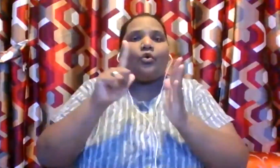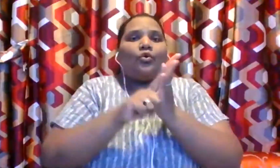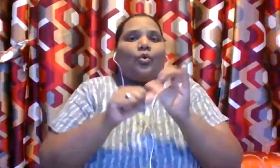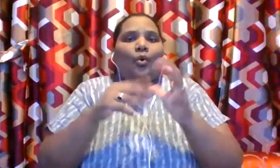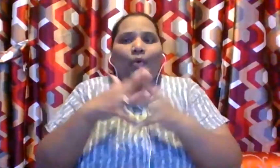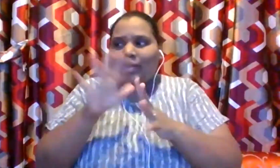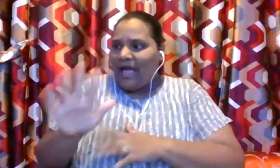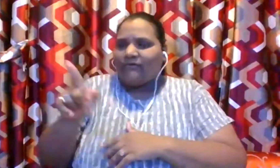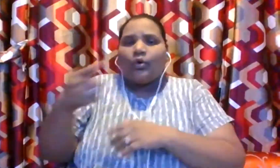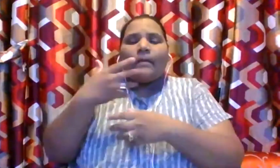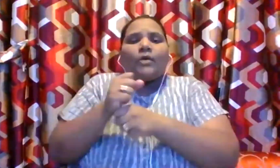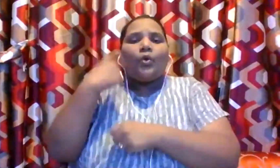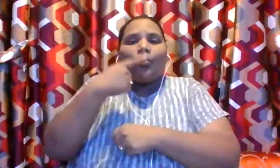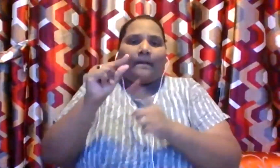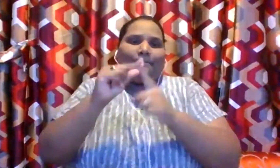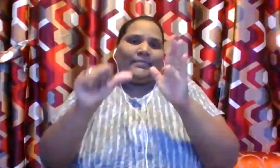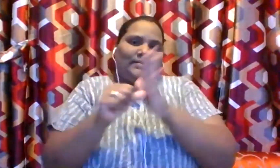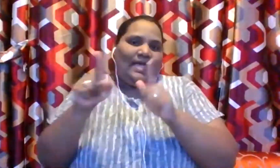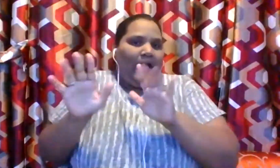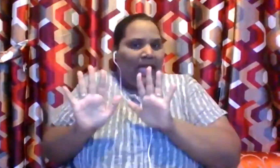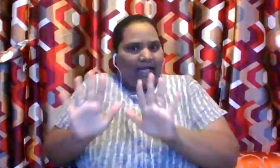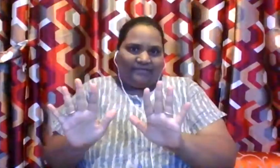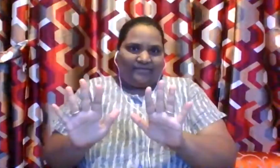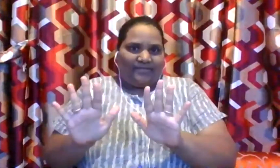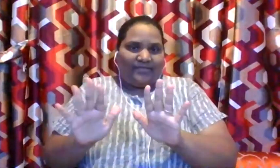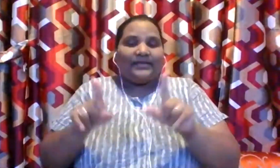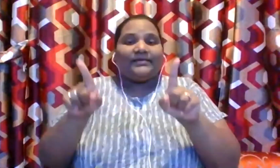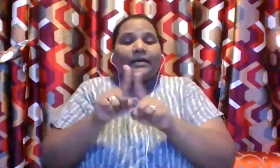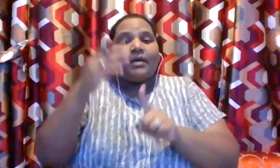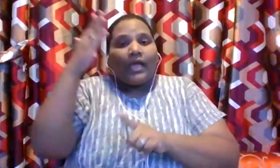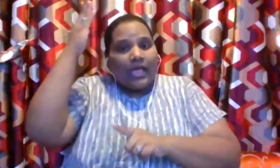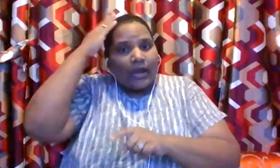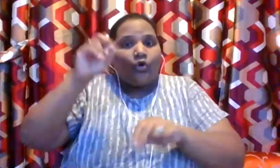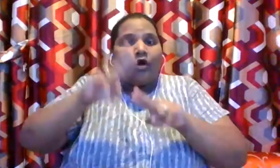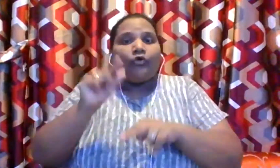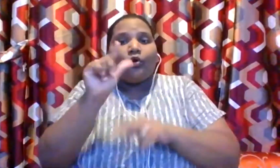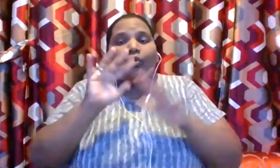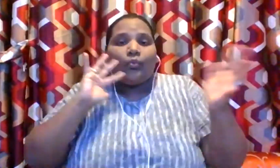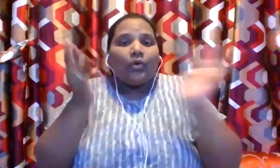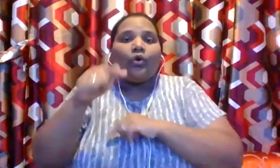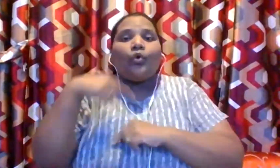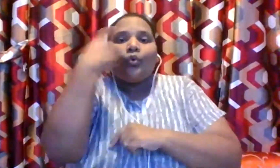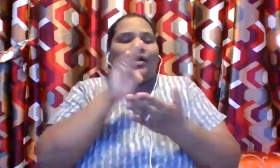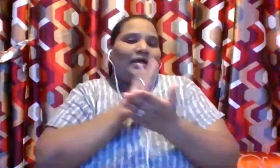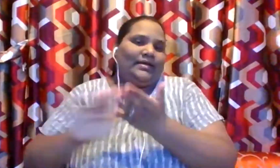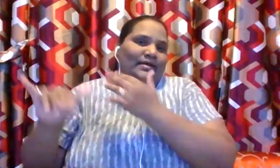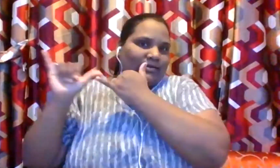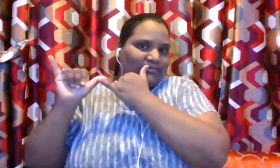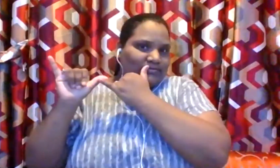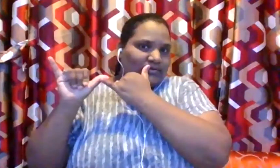right? Similarly, the head of the universe is Krishna. And the head of the universe makes certain